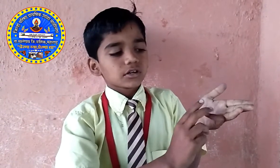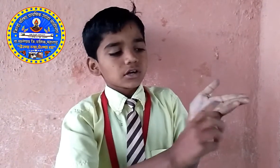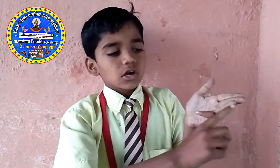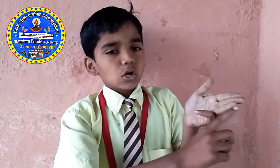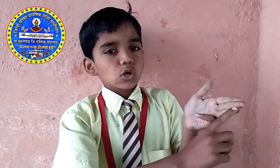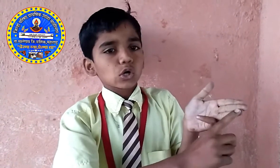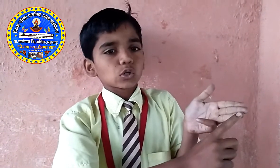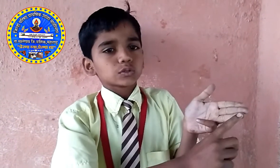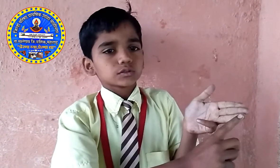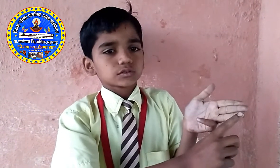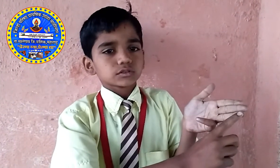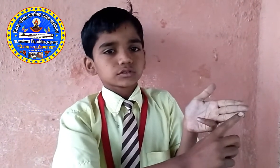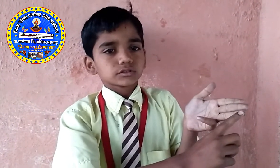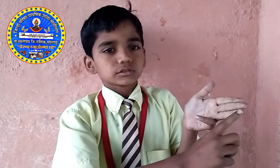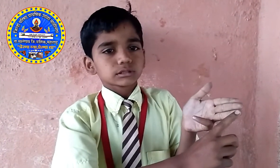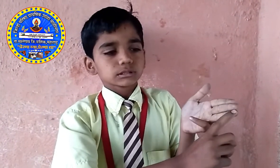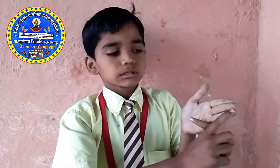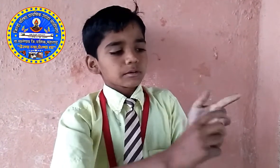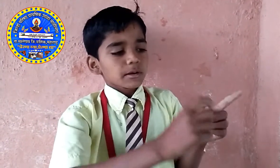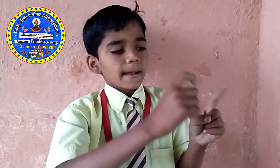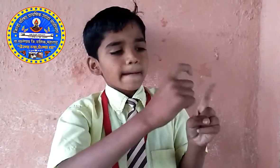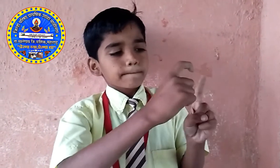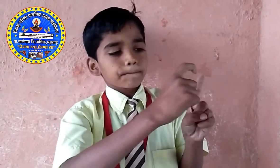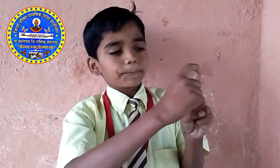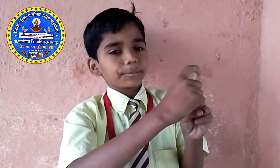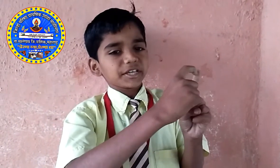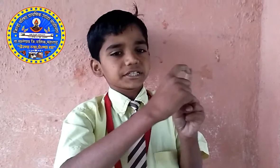O. P.